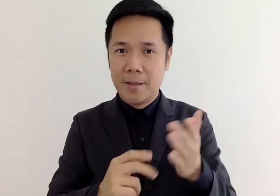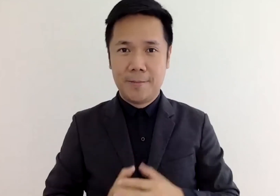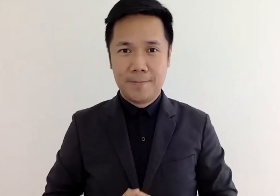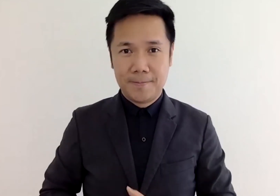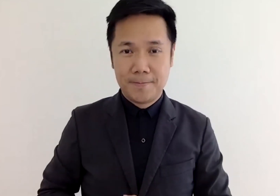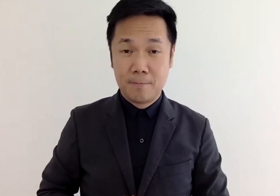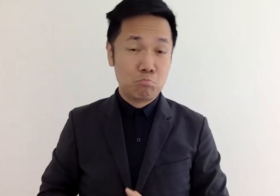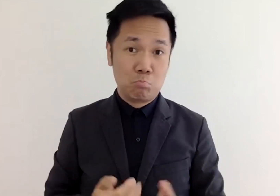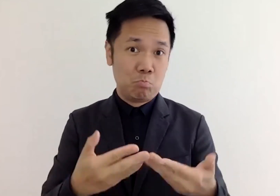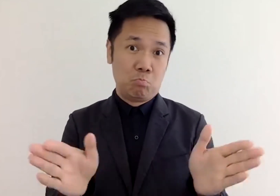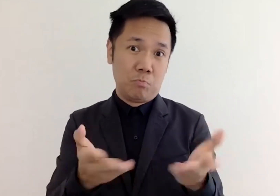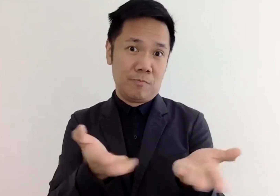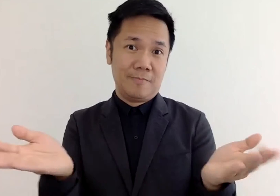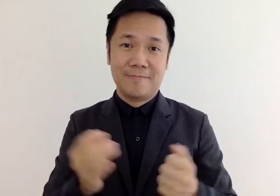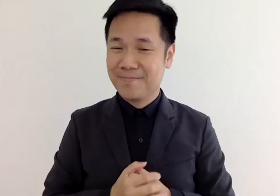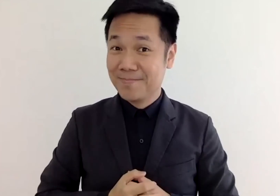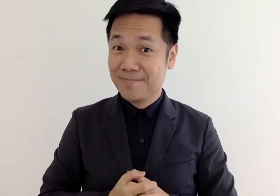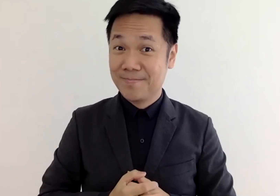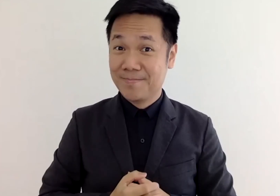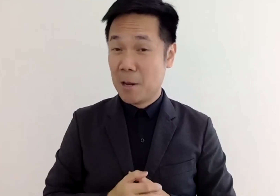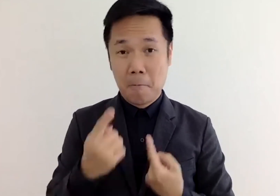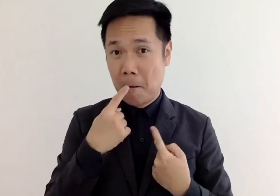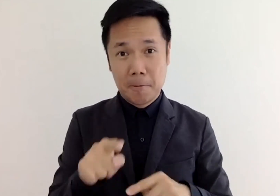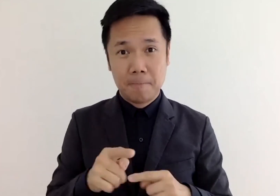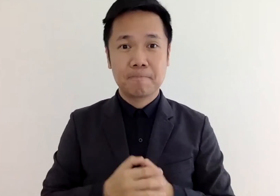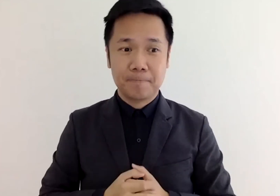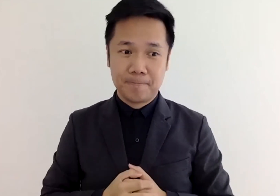Um, Anyone can reply.